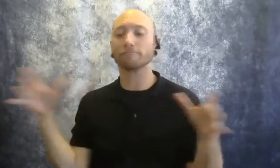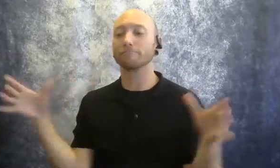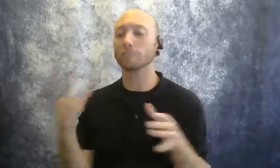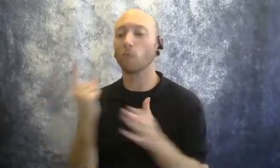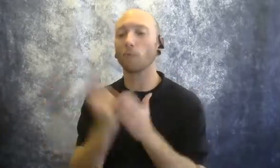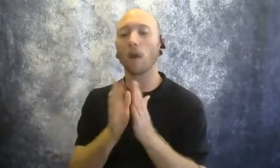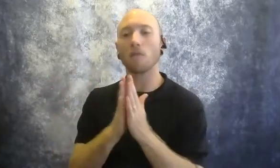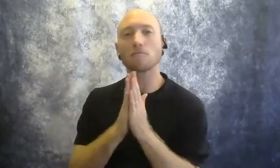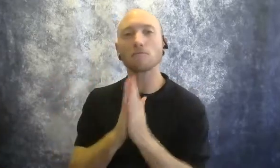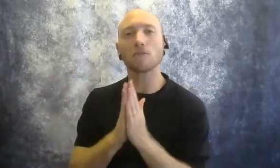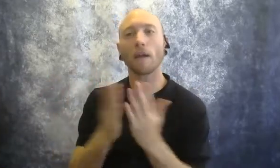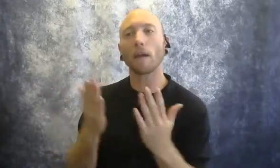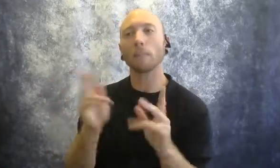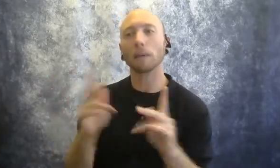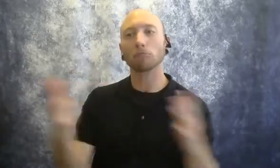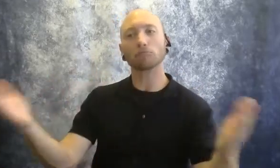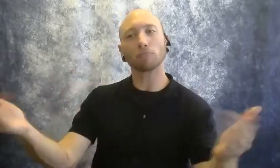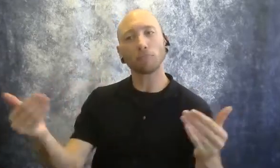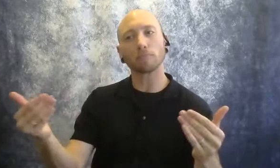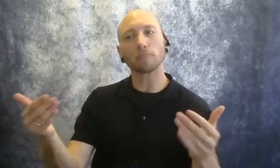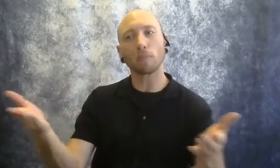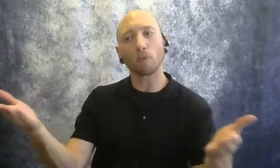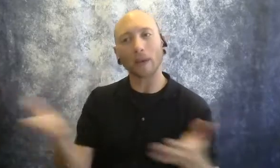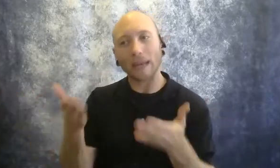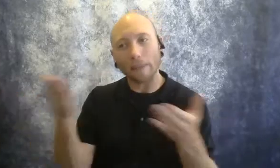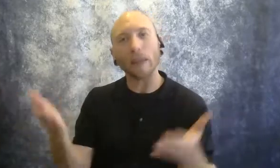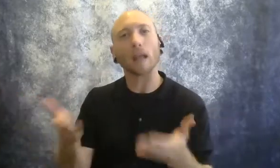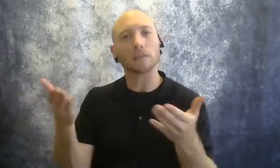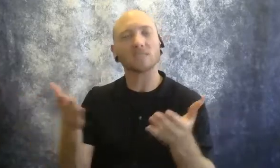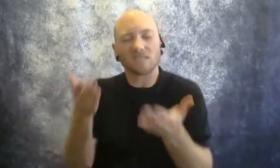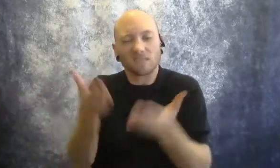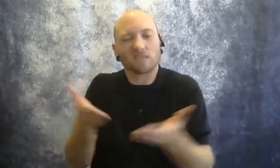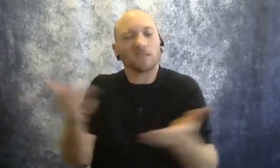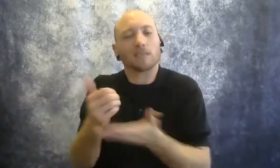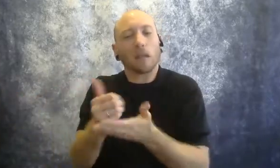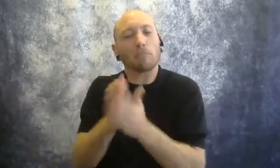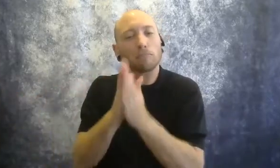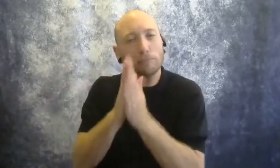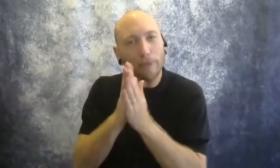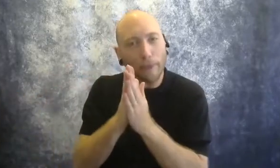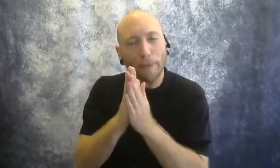for an hour of prayer on the town square, asking everyone to bring an object of faith or for